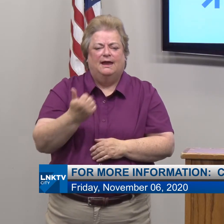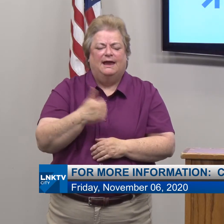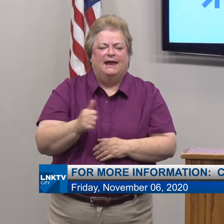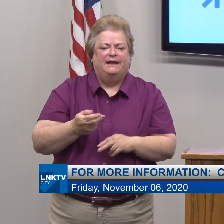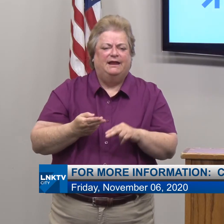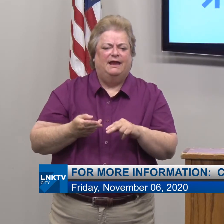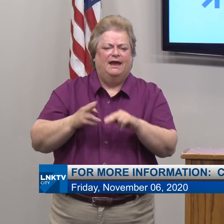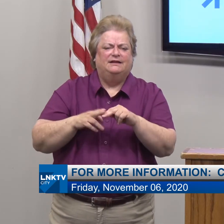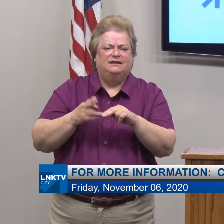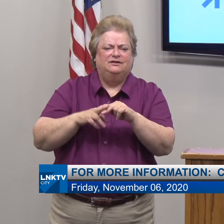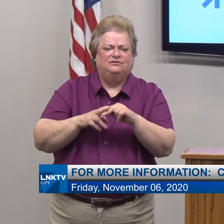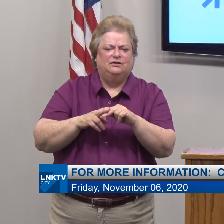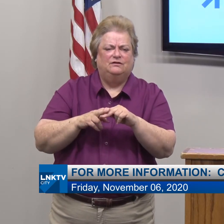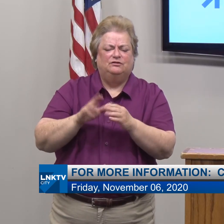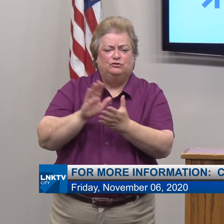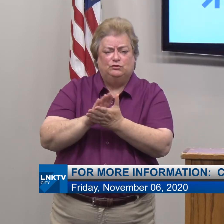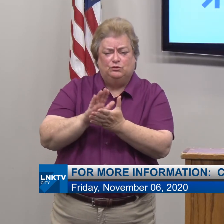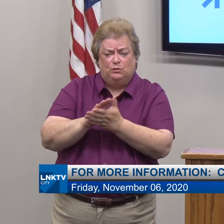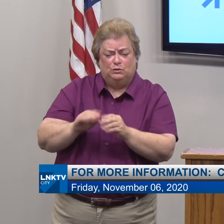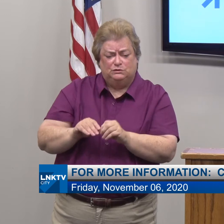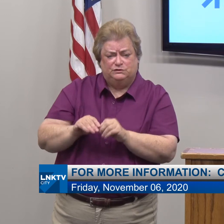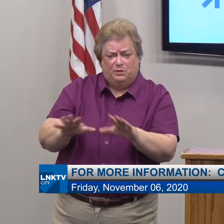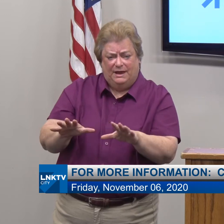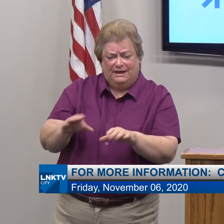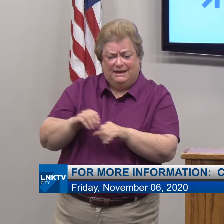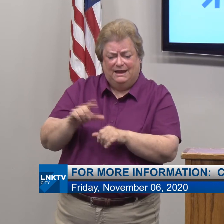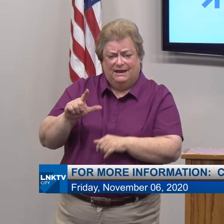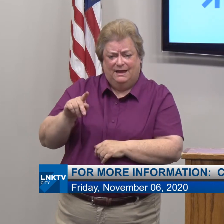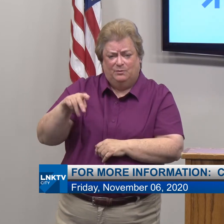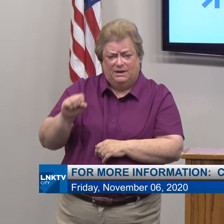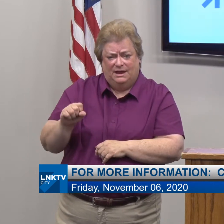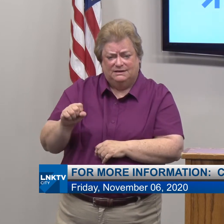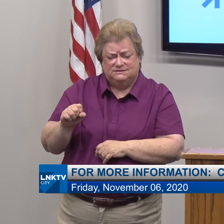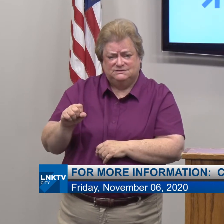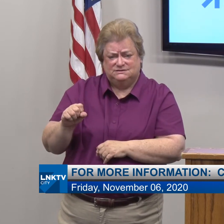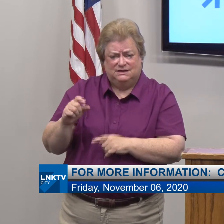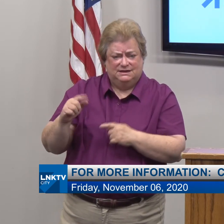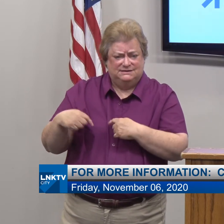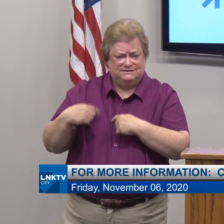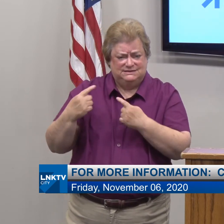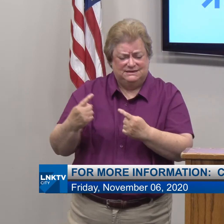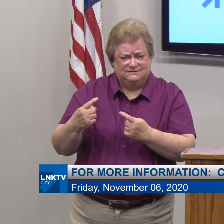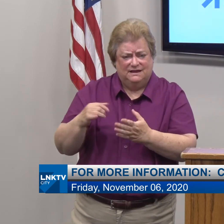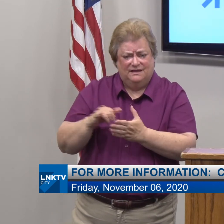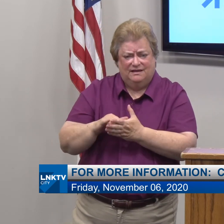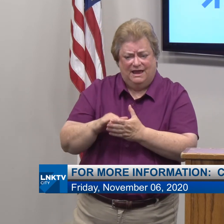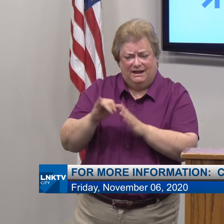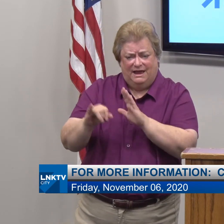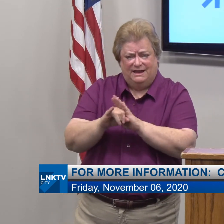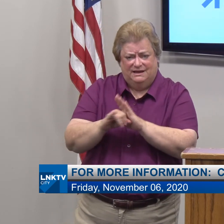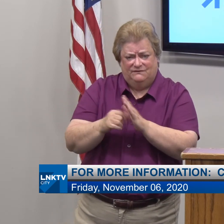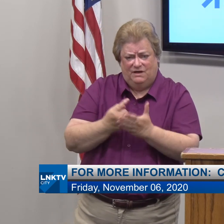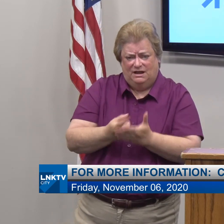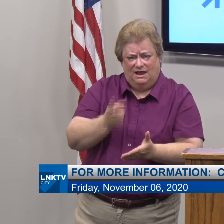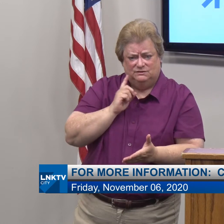additional school spread within LPS since those identified last